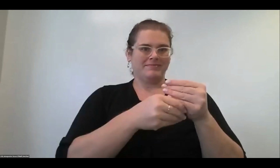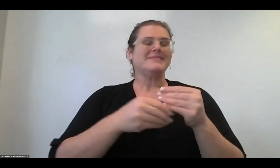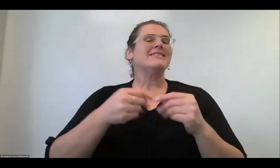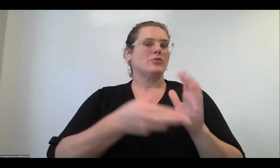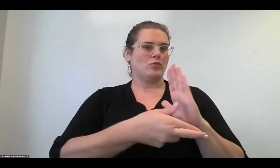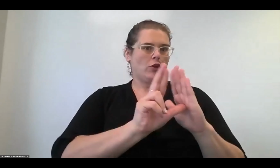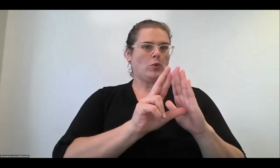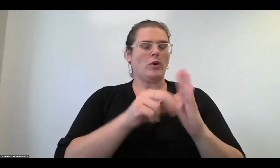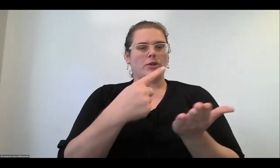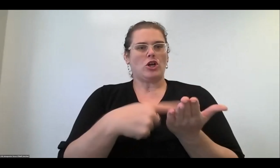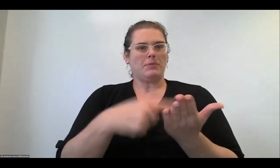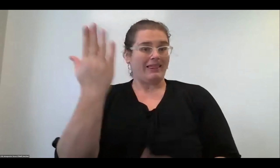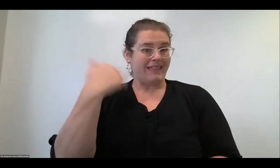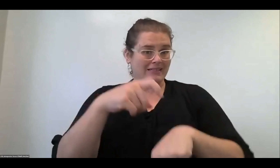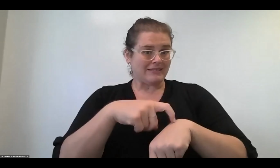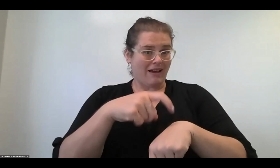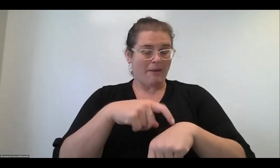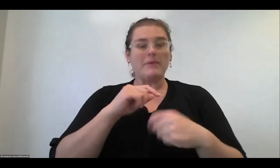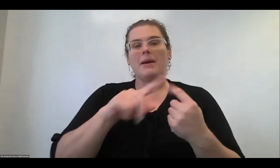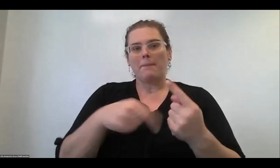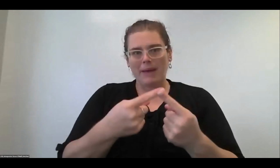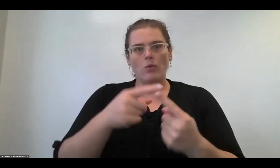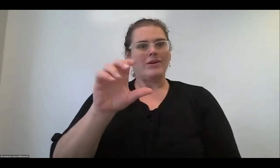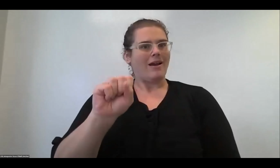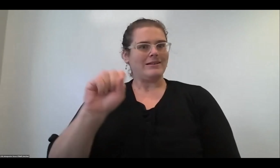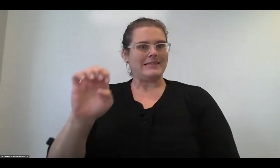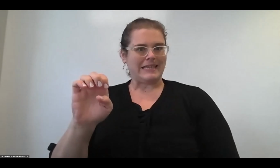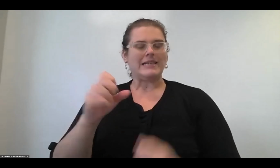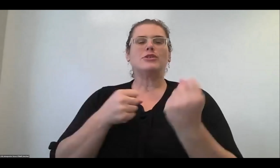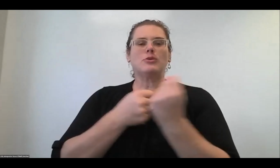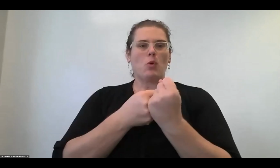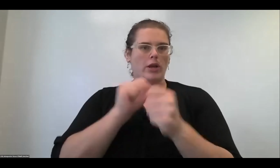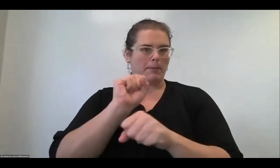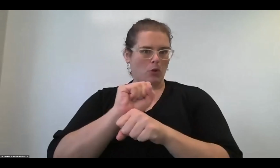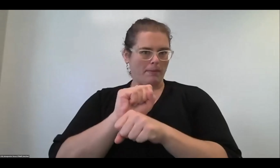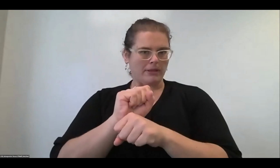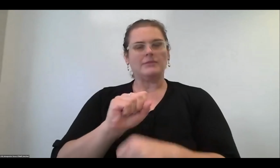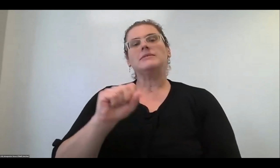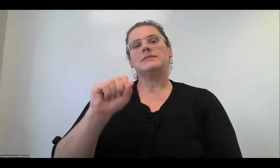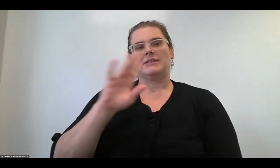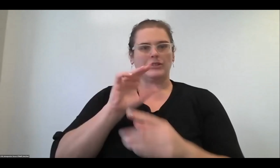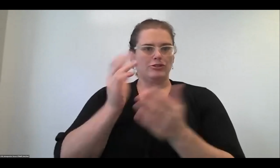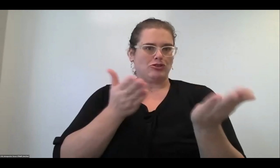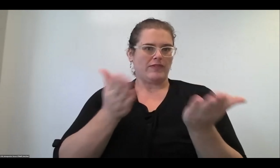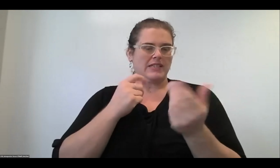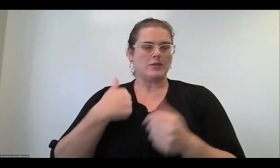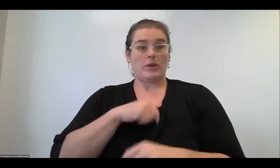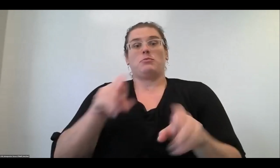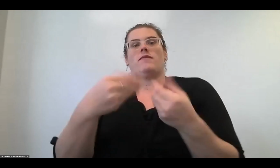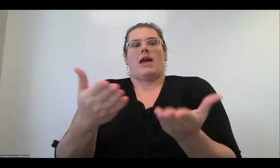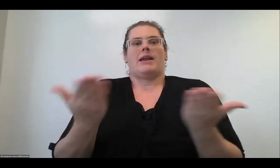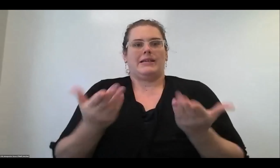a presentation regarding supported employment services here at Department on Disability Services.